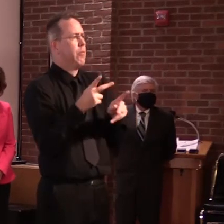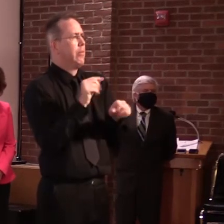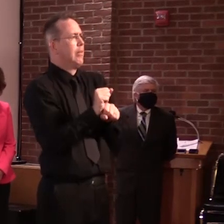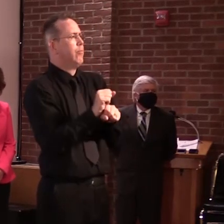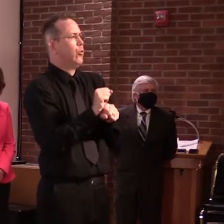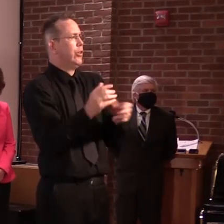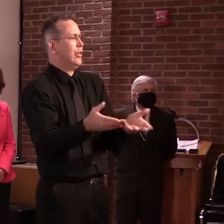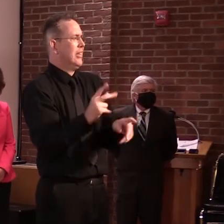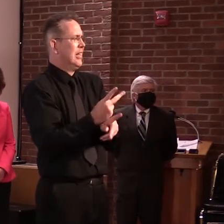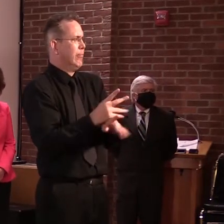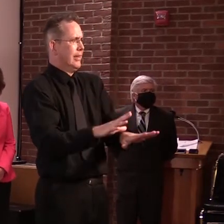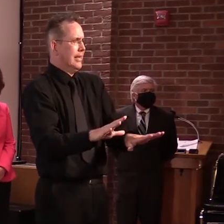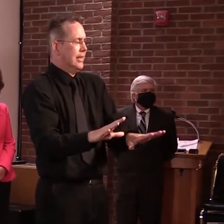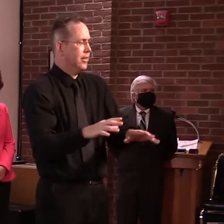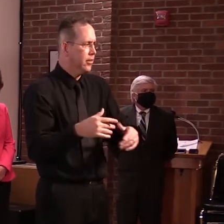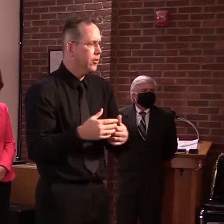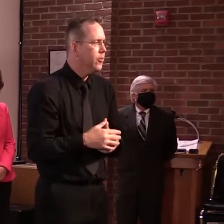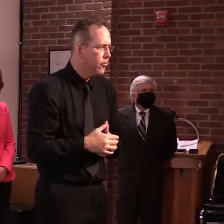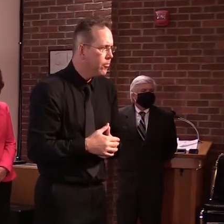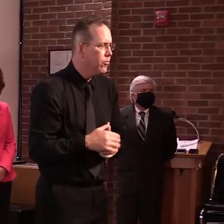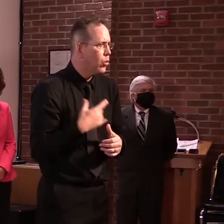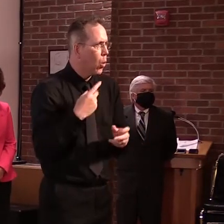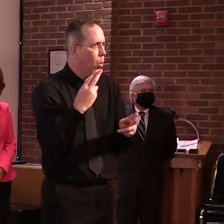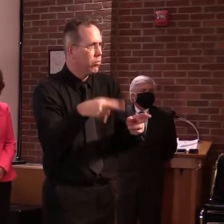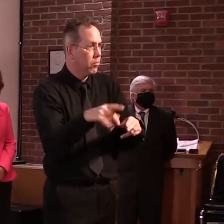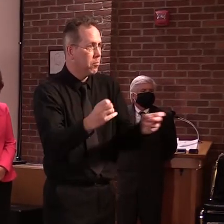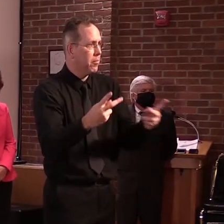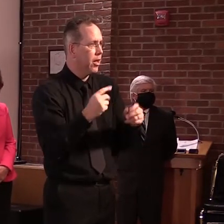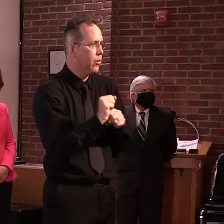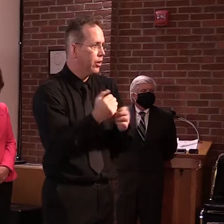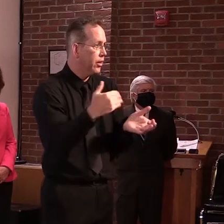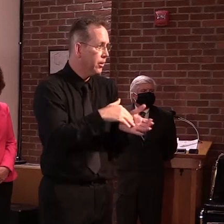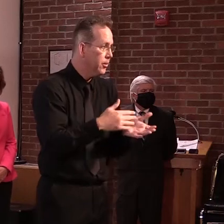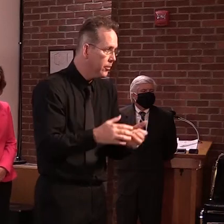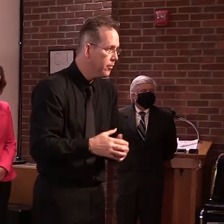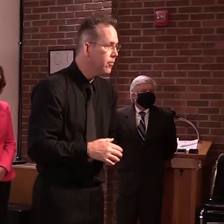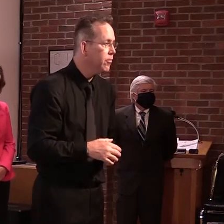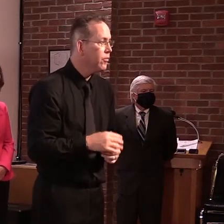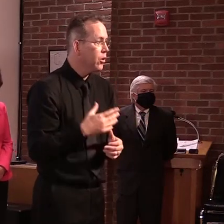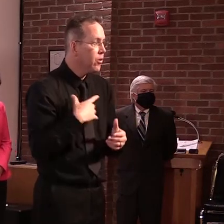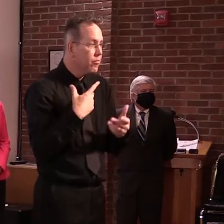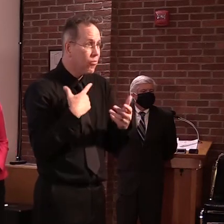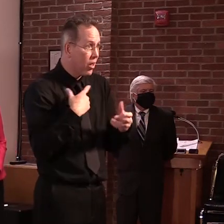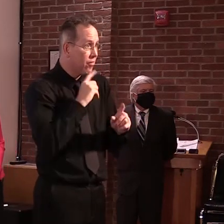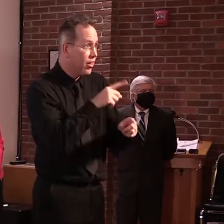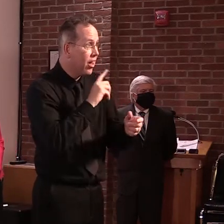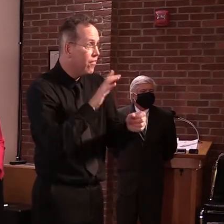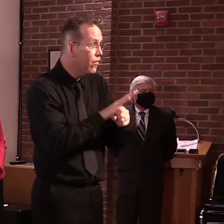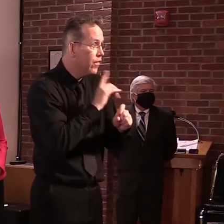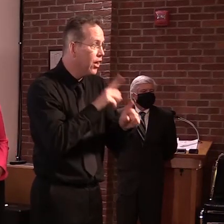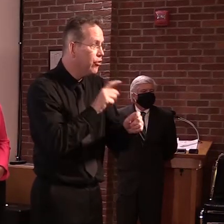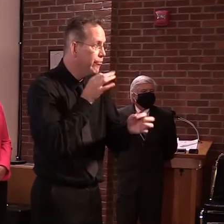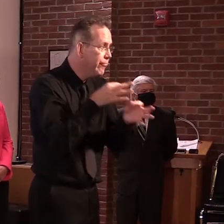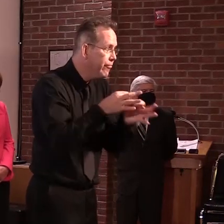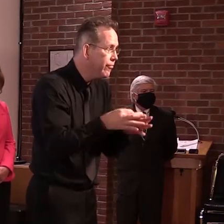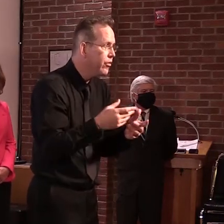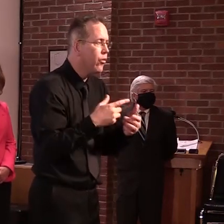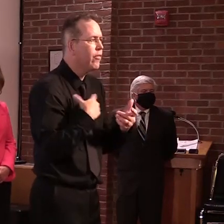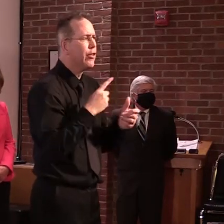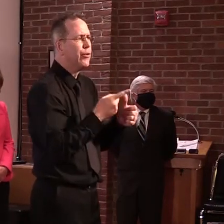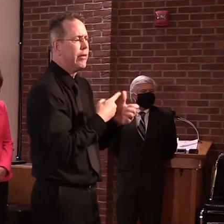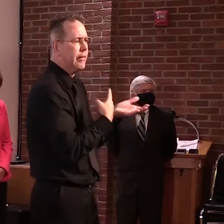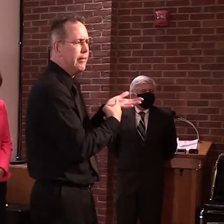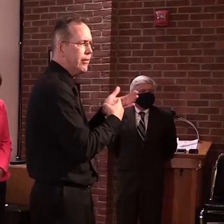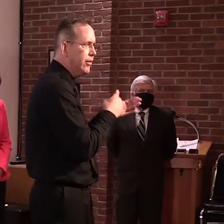work. So I don't have all the answers on that. We're still working along those lines, trying to find out